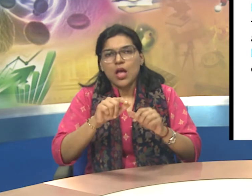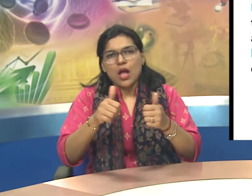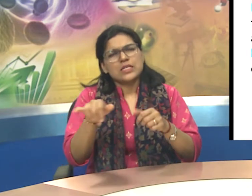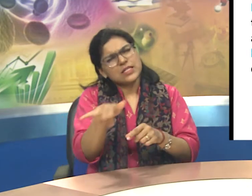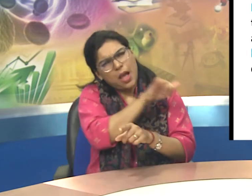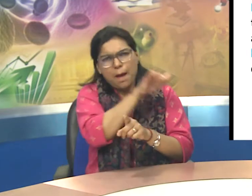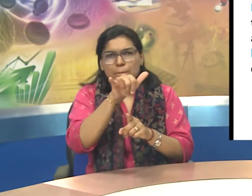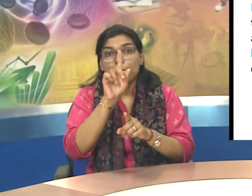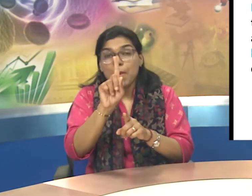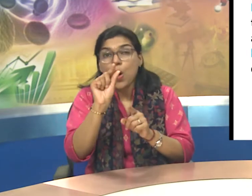electronic device